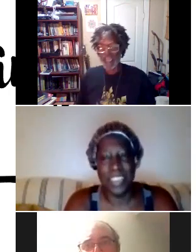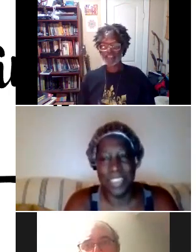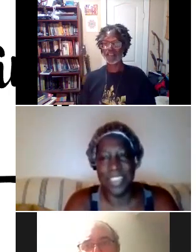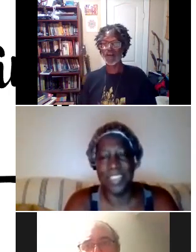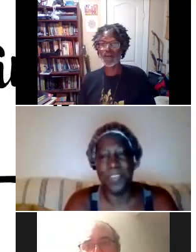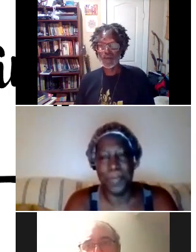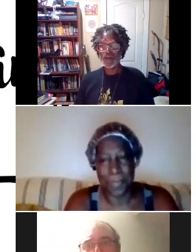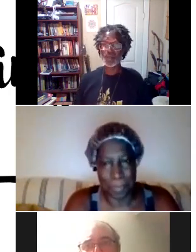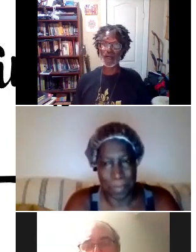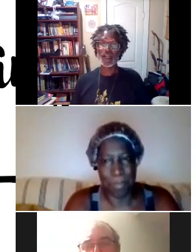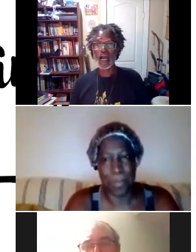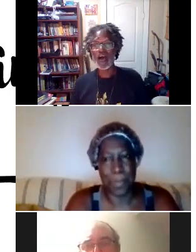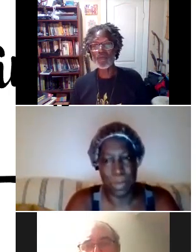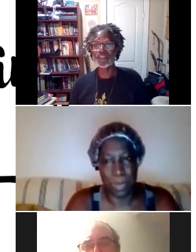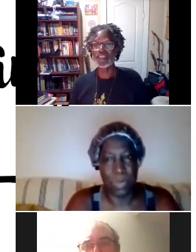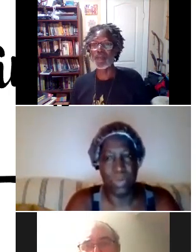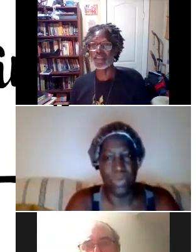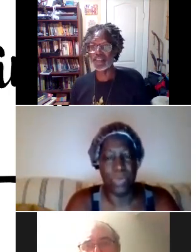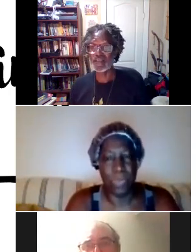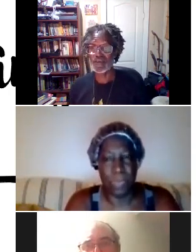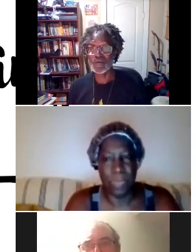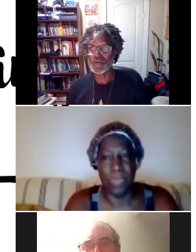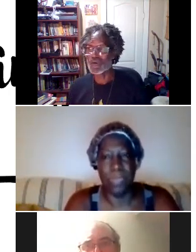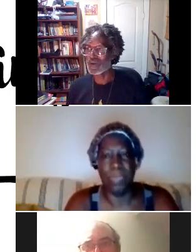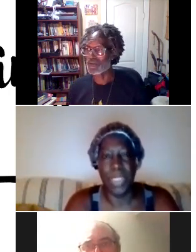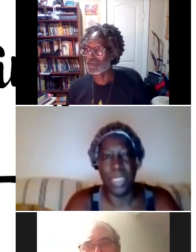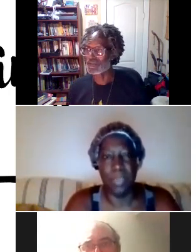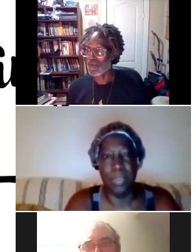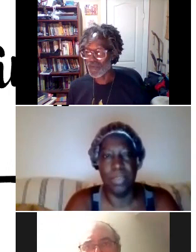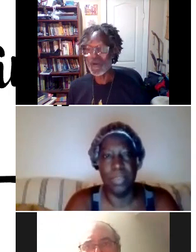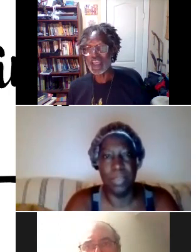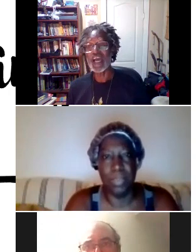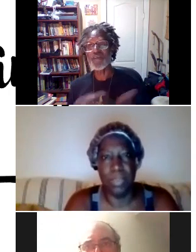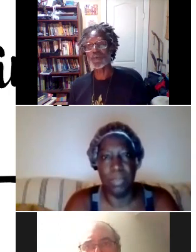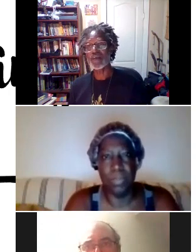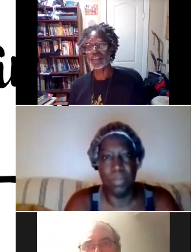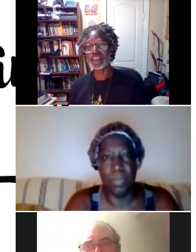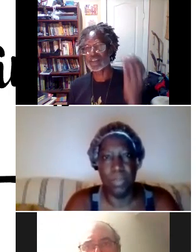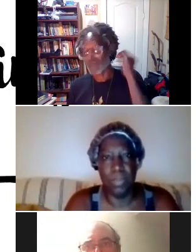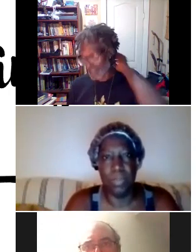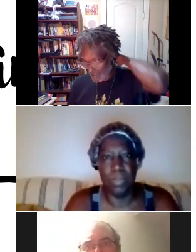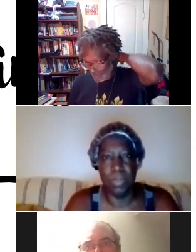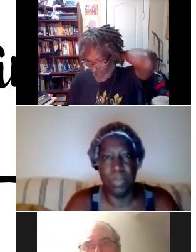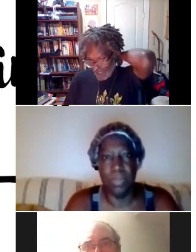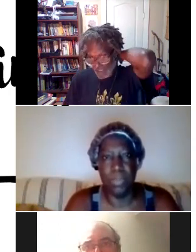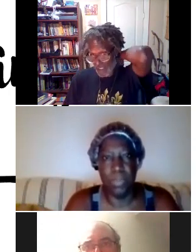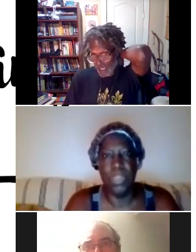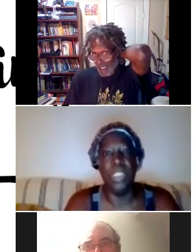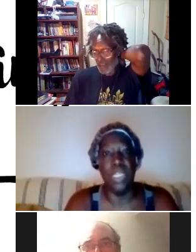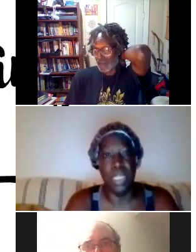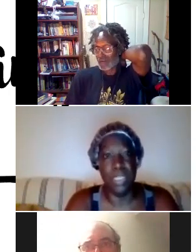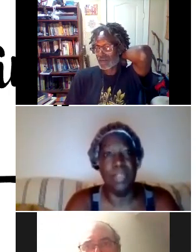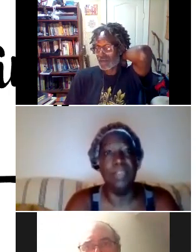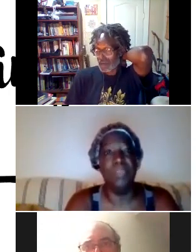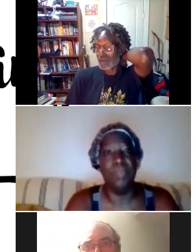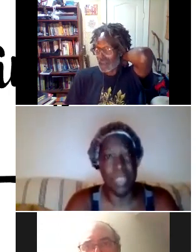basic ASL, but I wouldn't say basic. We can have more conversations with this. You just study